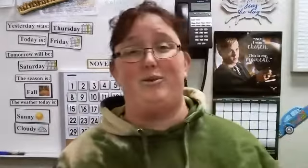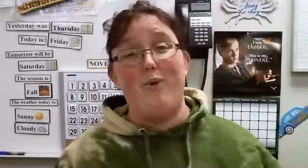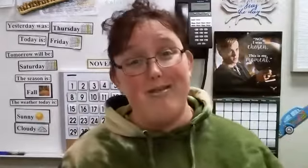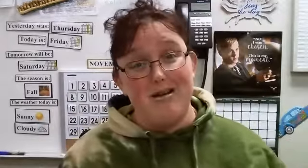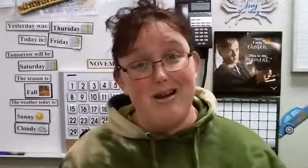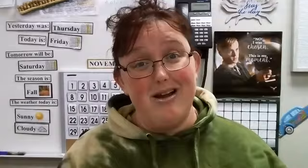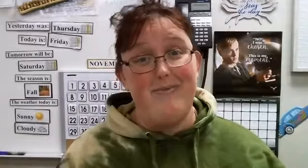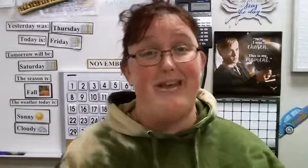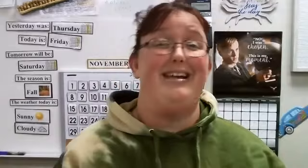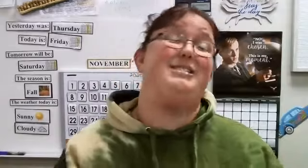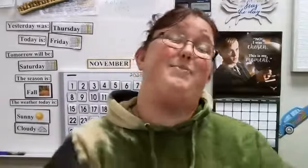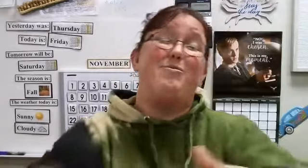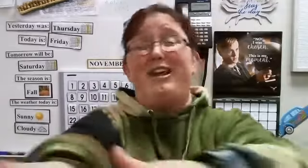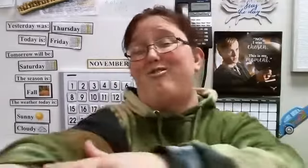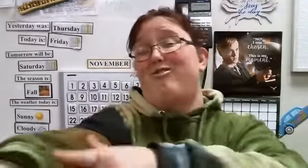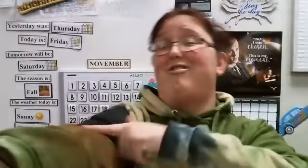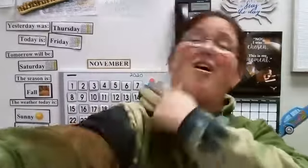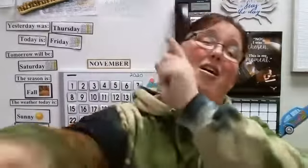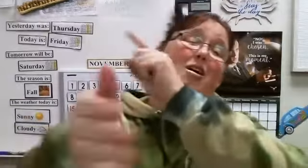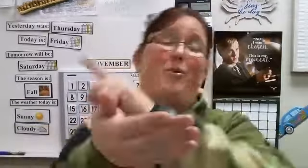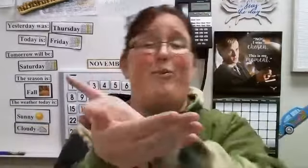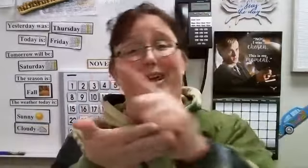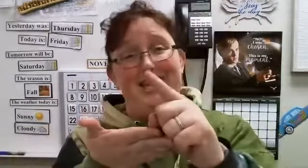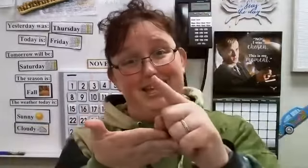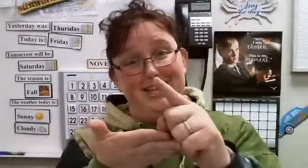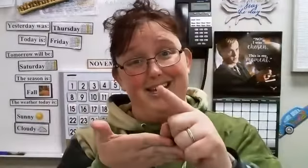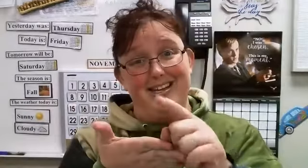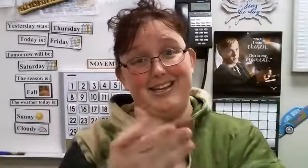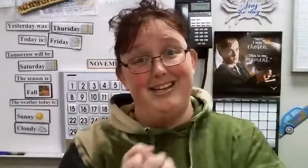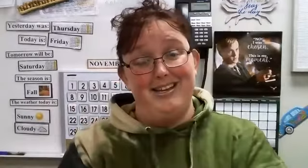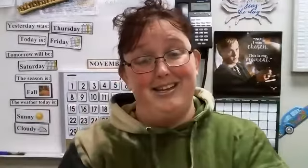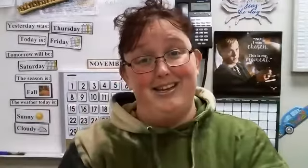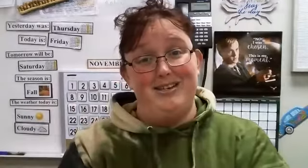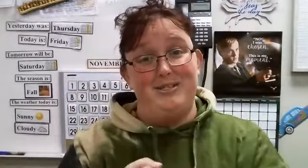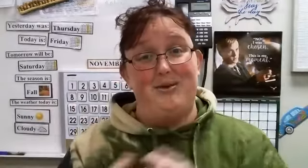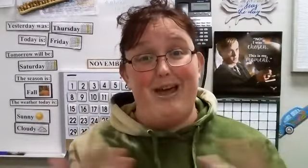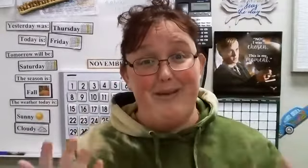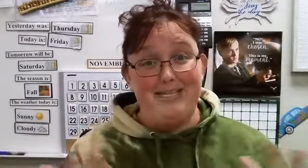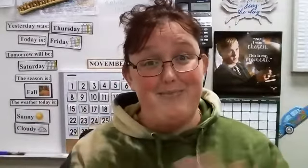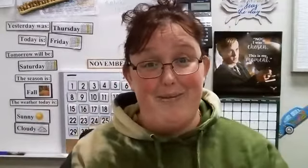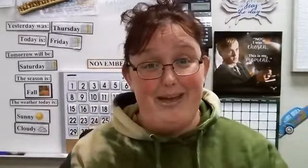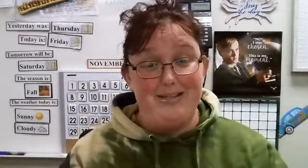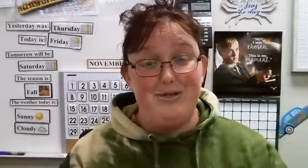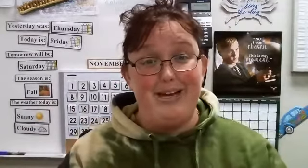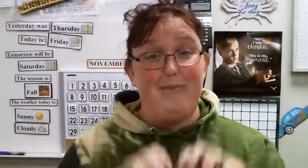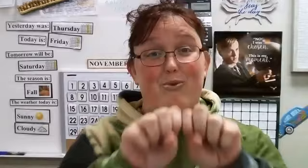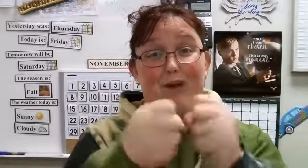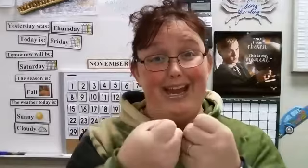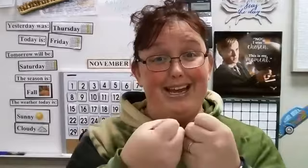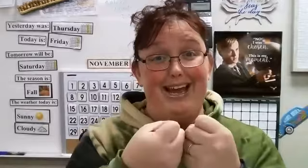in weather. It's been a pretty long week. So that means maybe during break, I